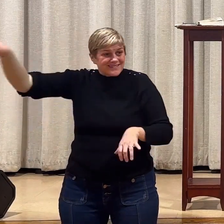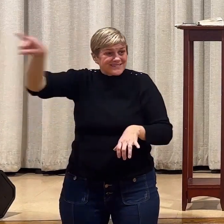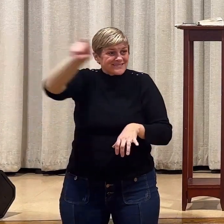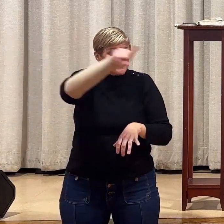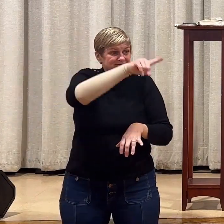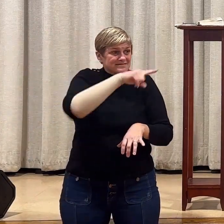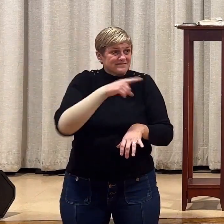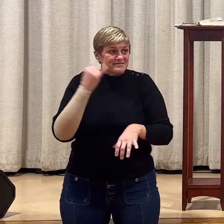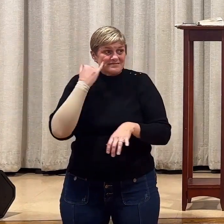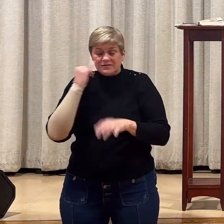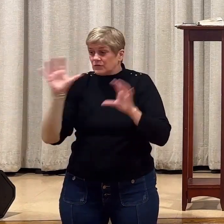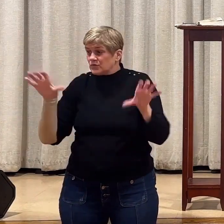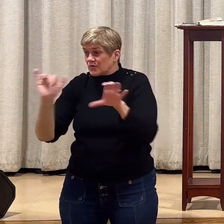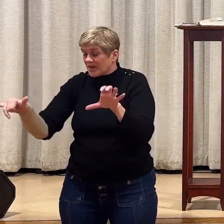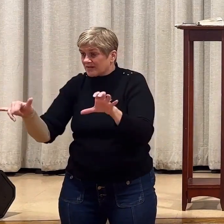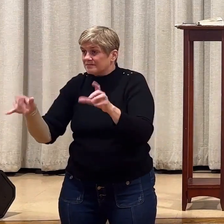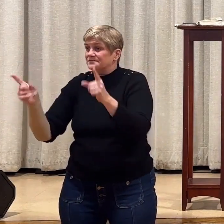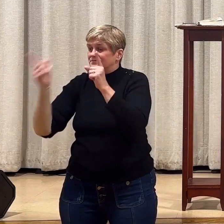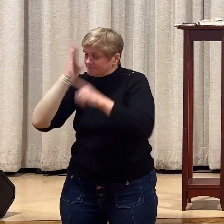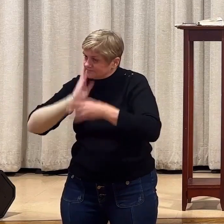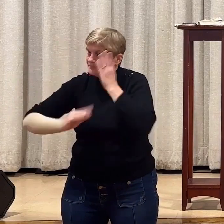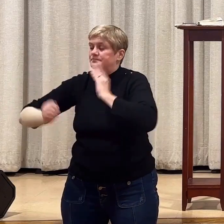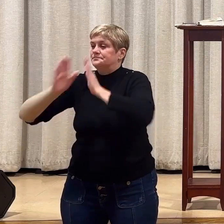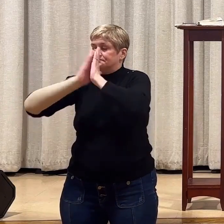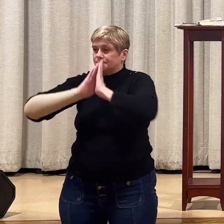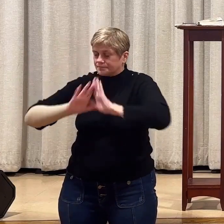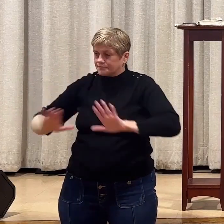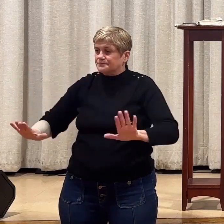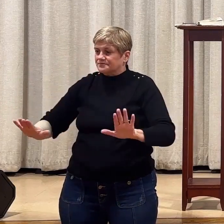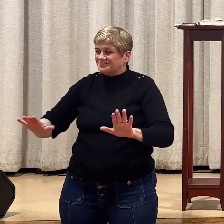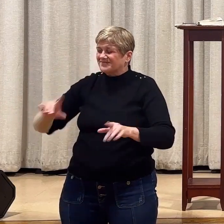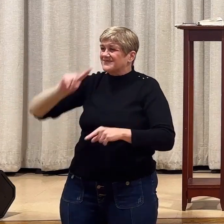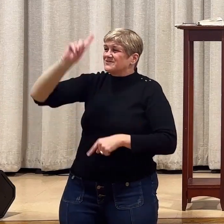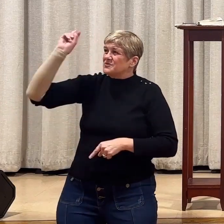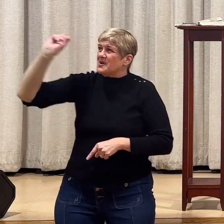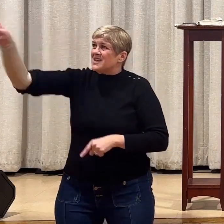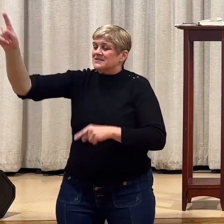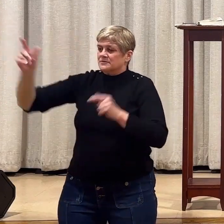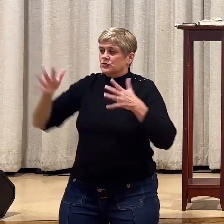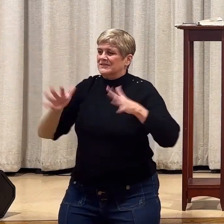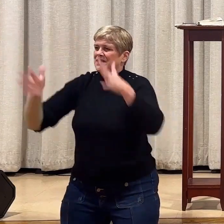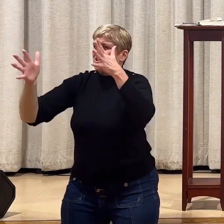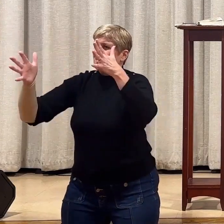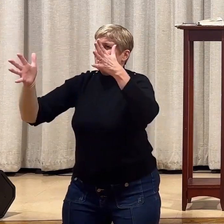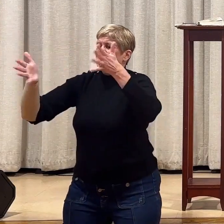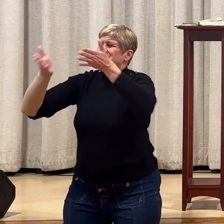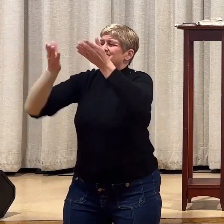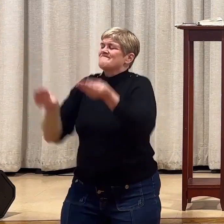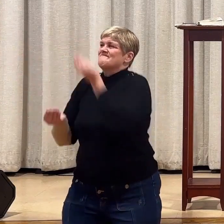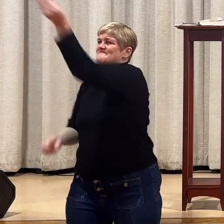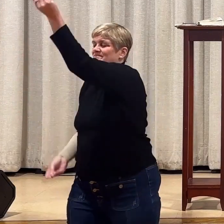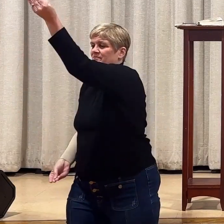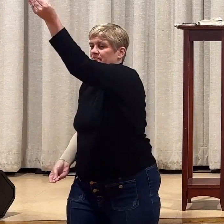that, that will give you peace. God says if you present your request, your anxiety, God will give you